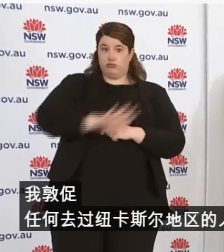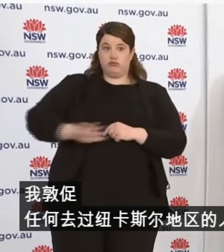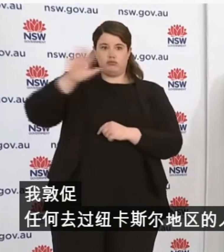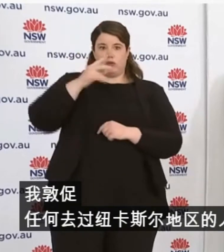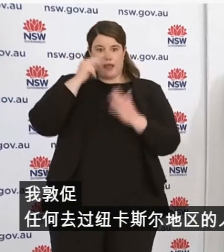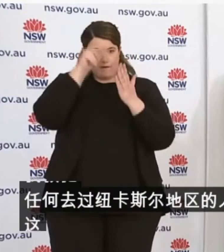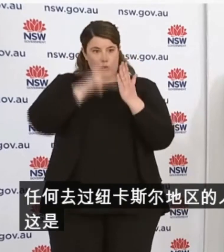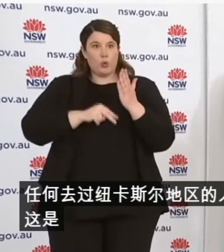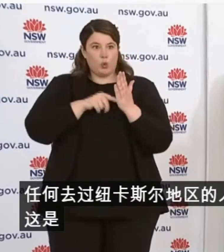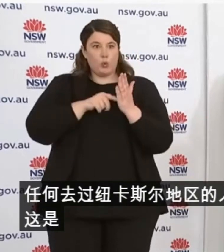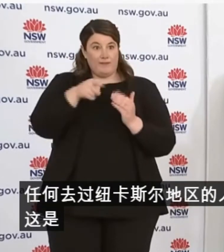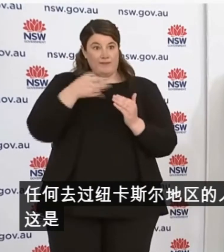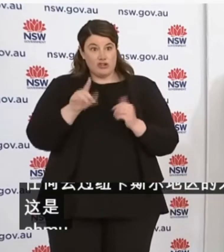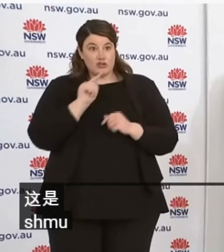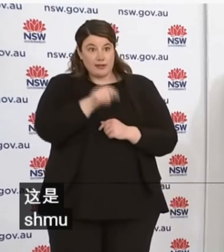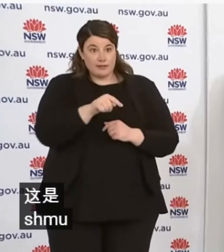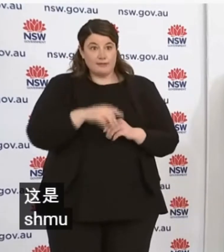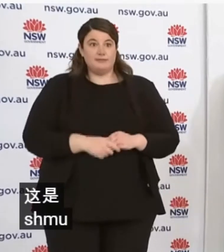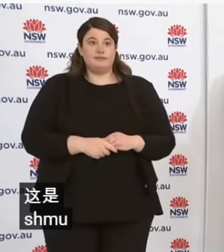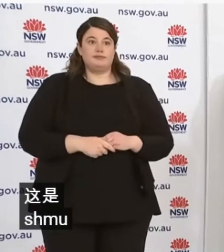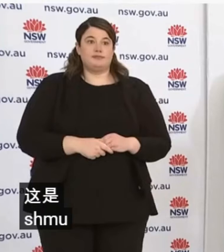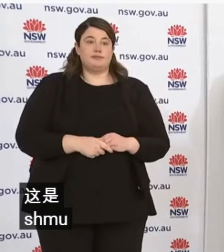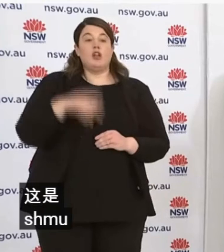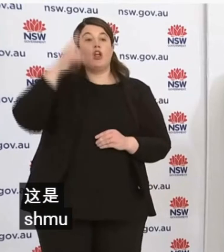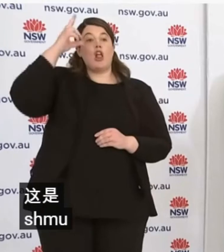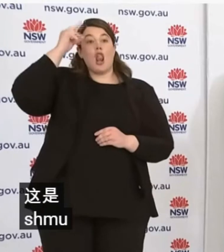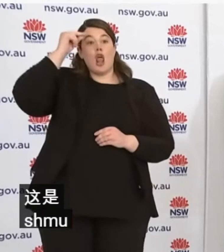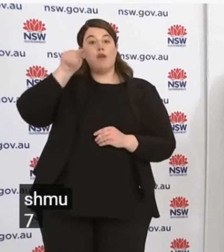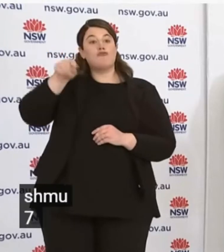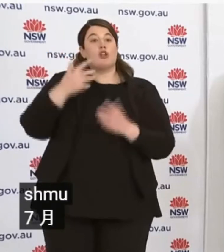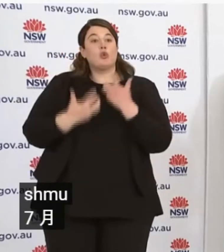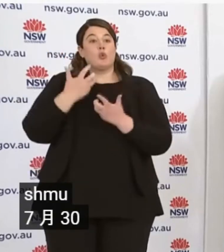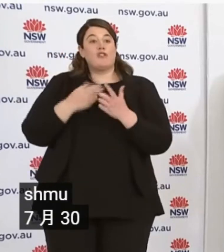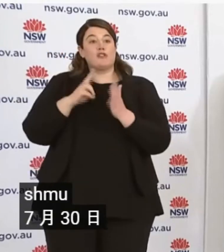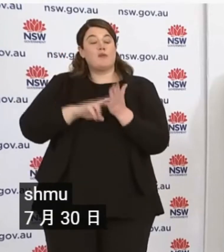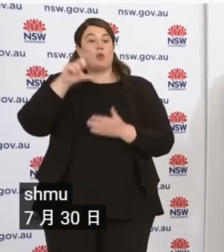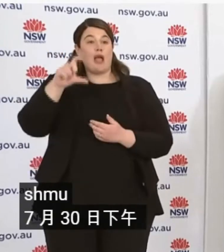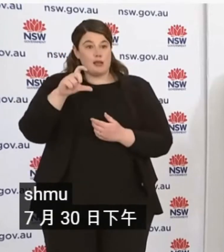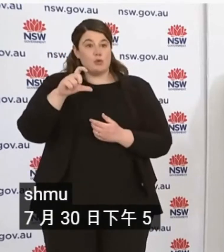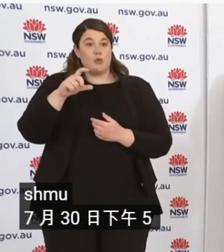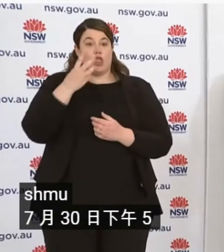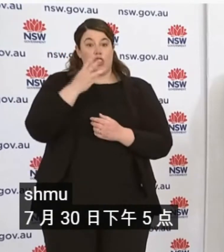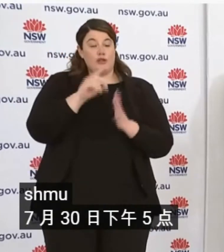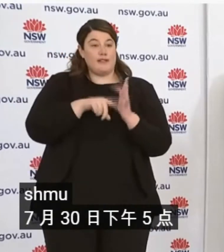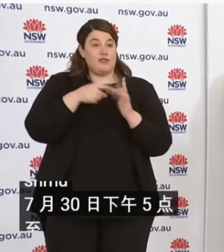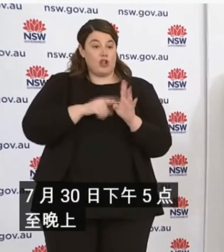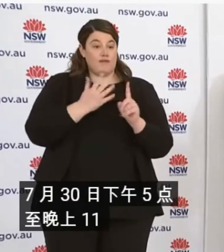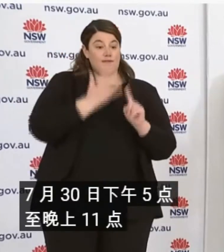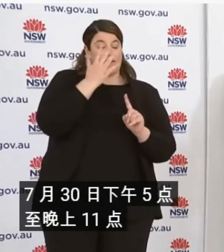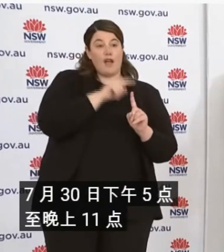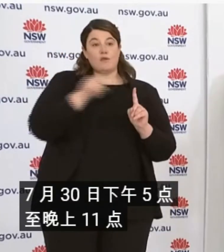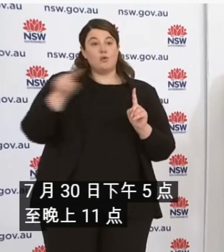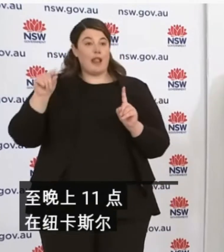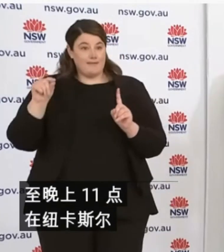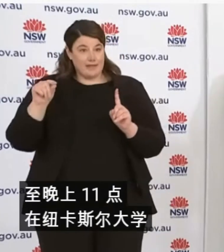area. So it's the Orchmuchi Library at the University of Newcastle on the 30th of July from 5 p.m. to 11